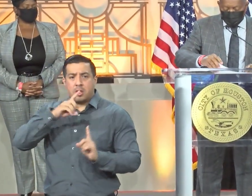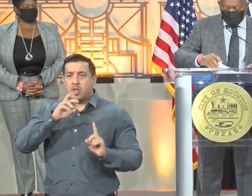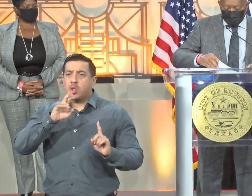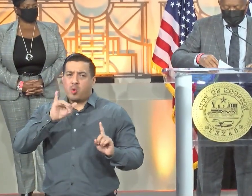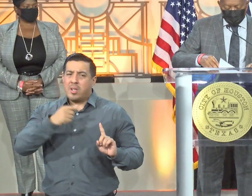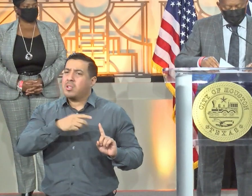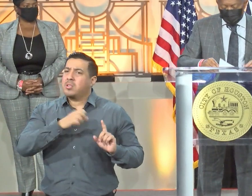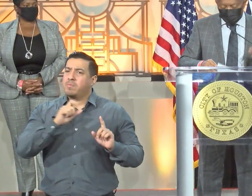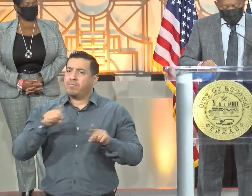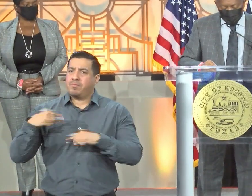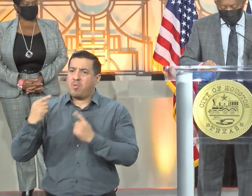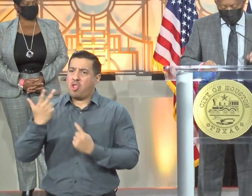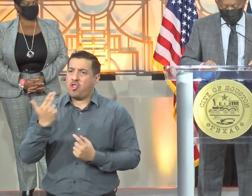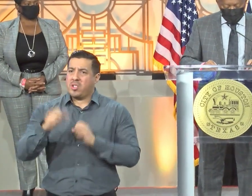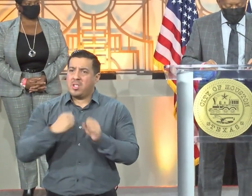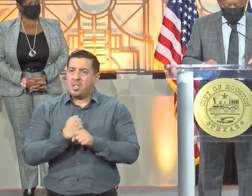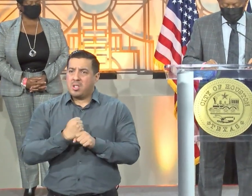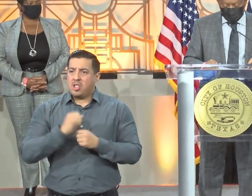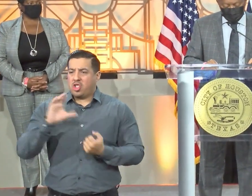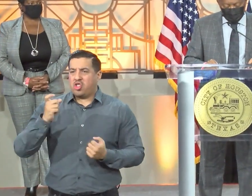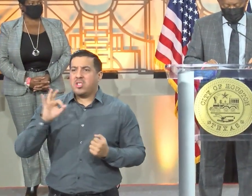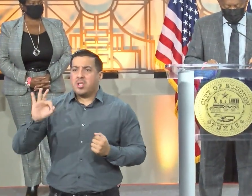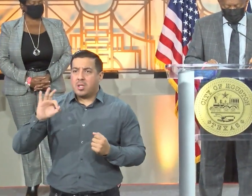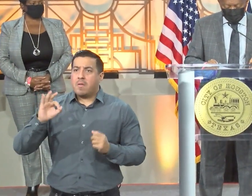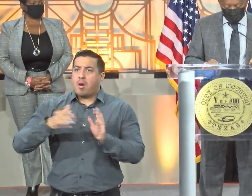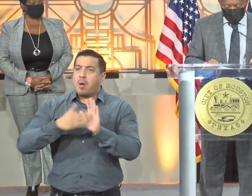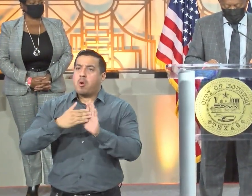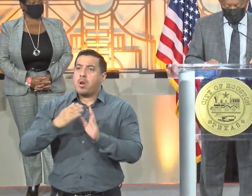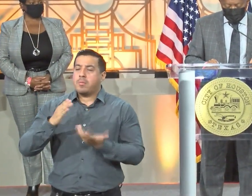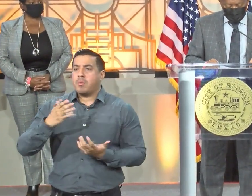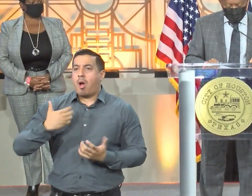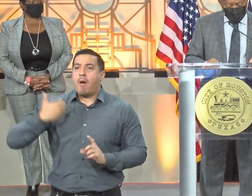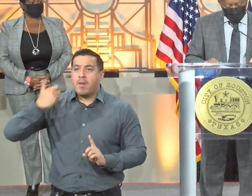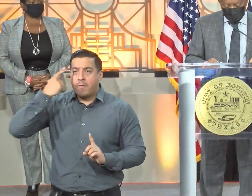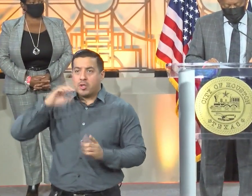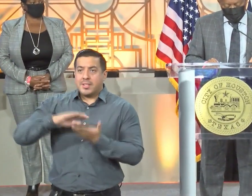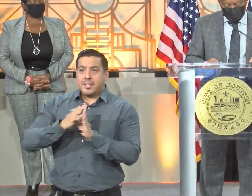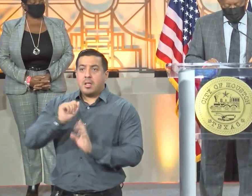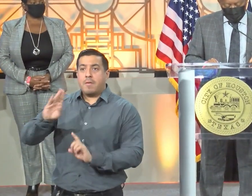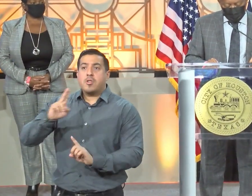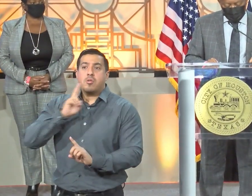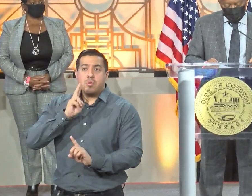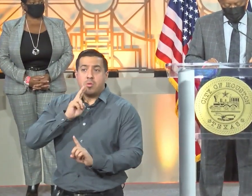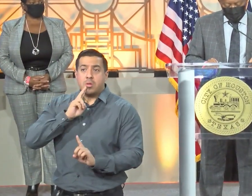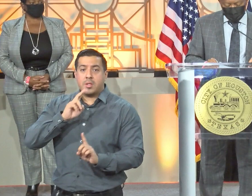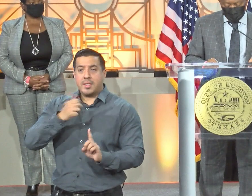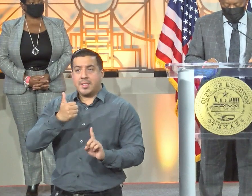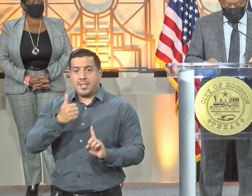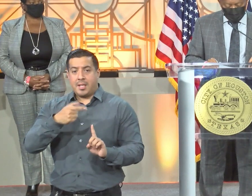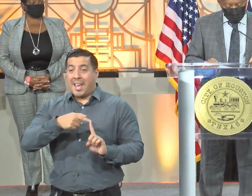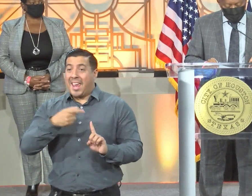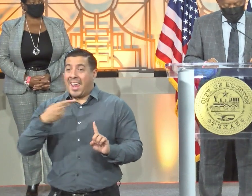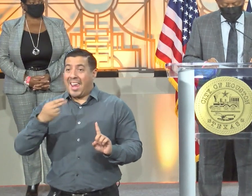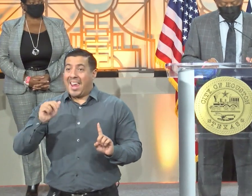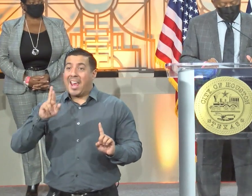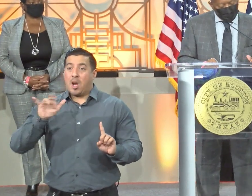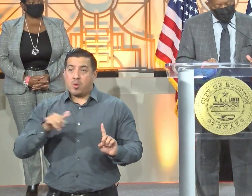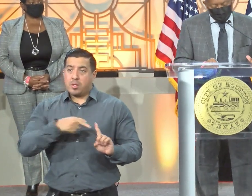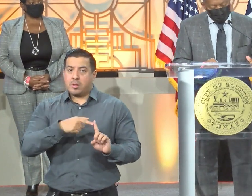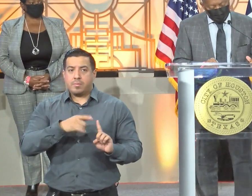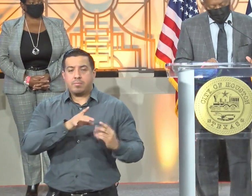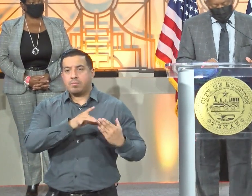years, and then as chief operating officer for the city of Houston. And during his tenure, Harry has led the department